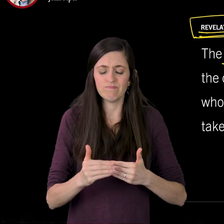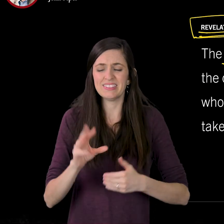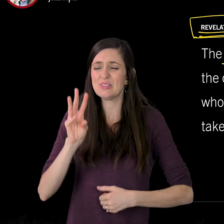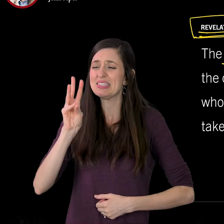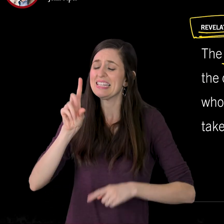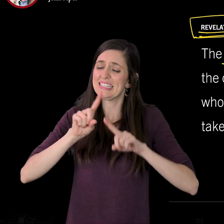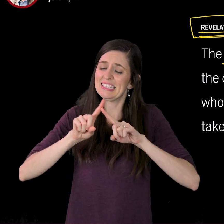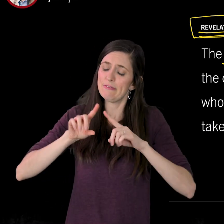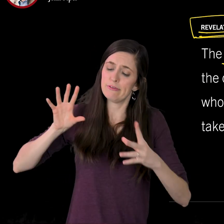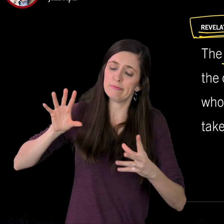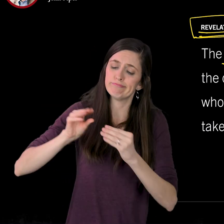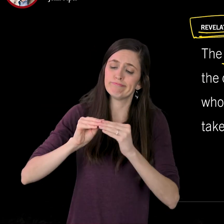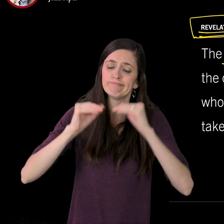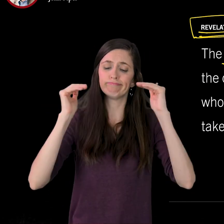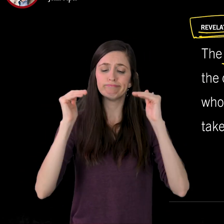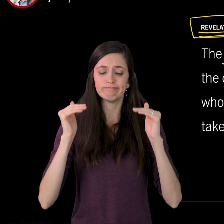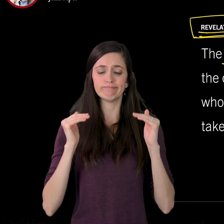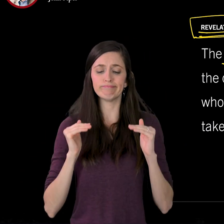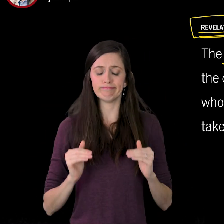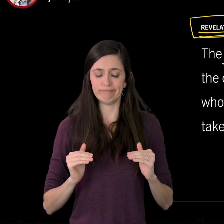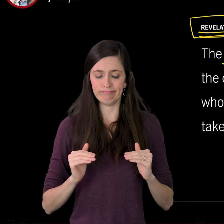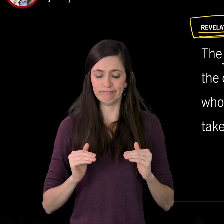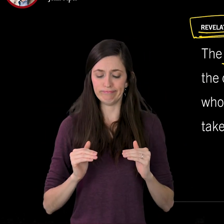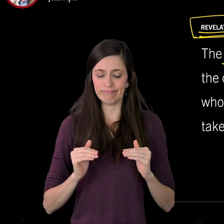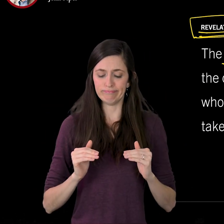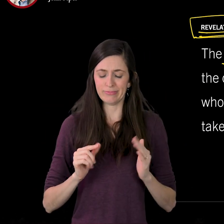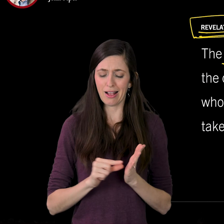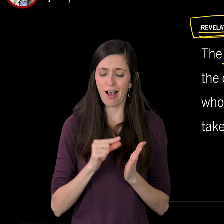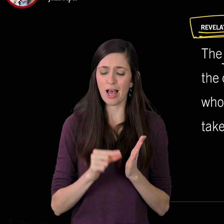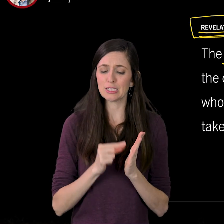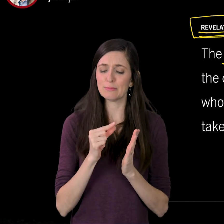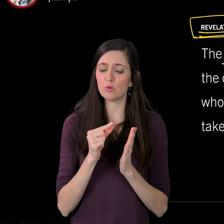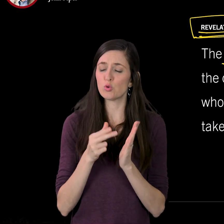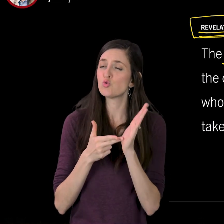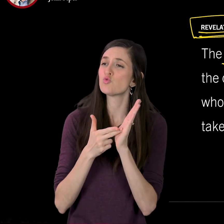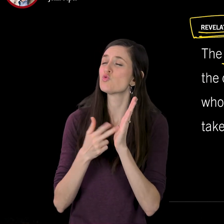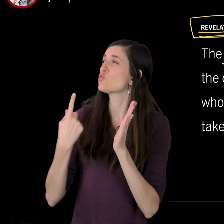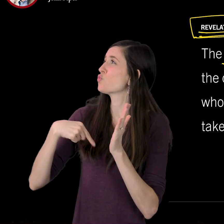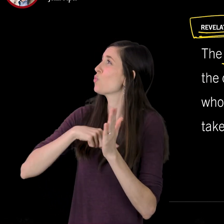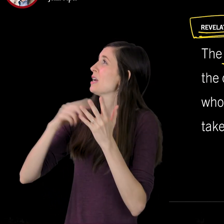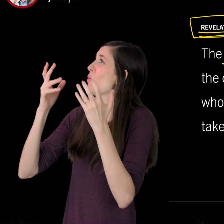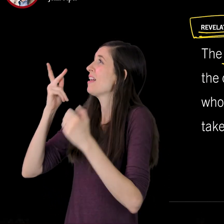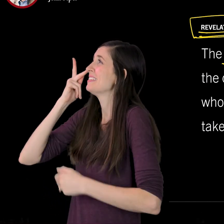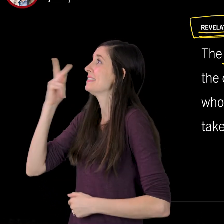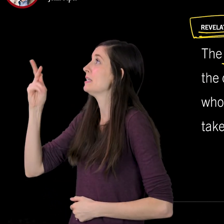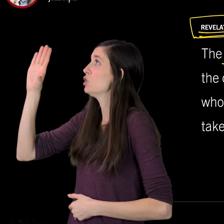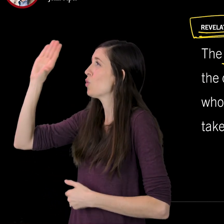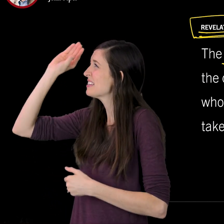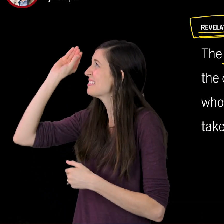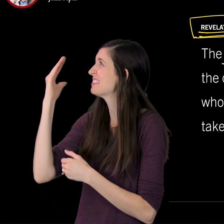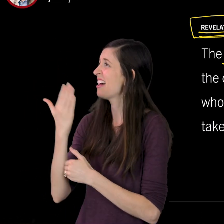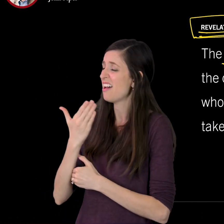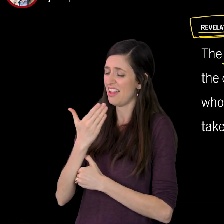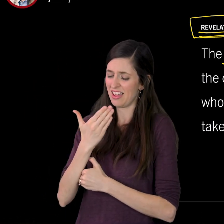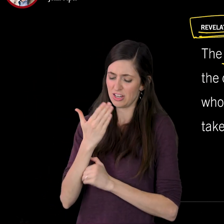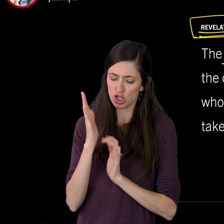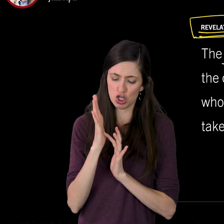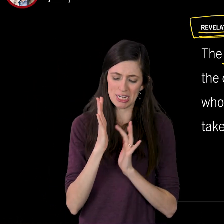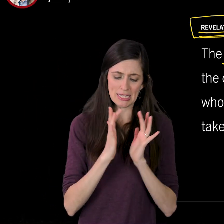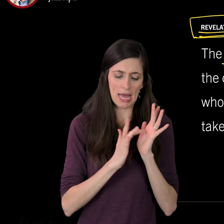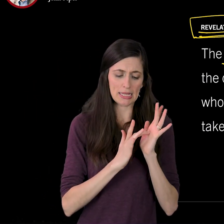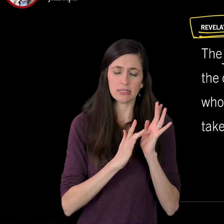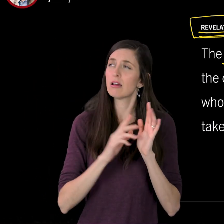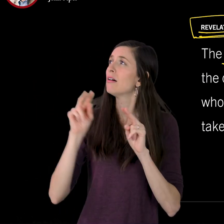truths that we all would come to see Christ as true